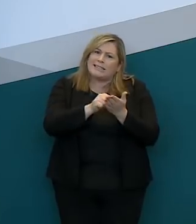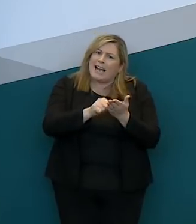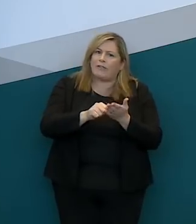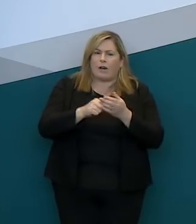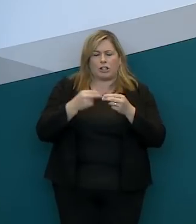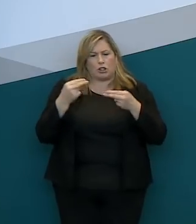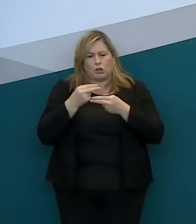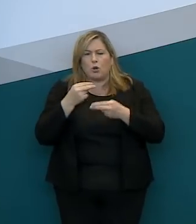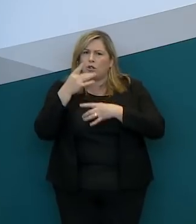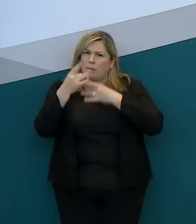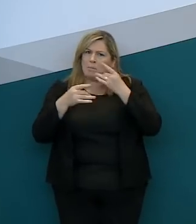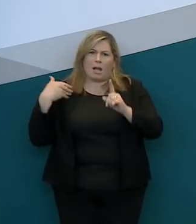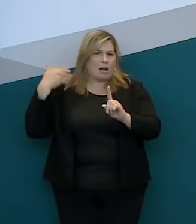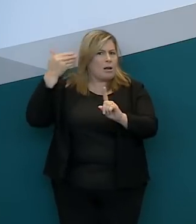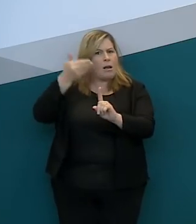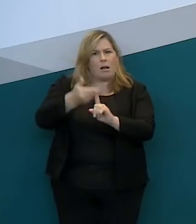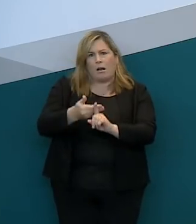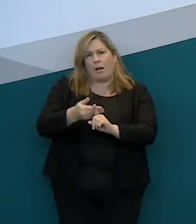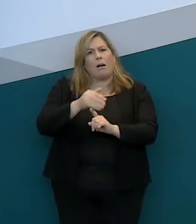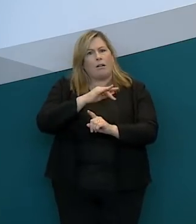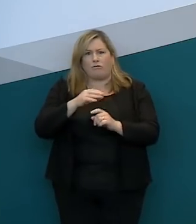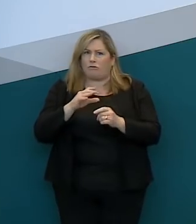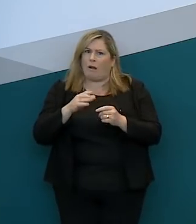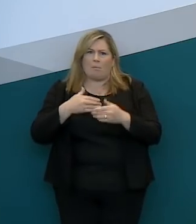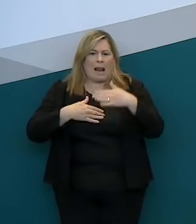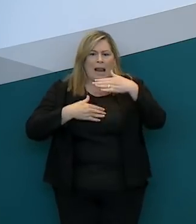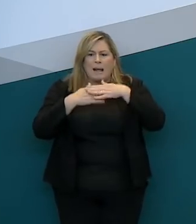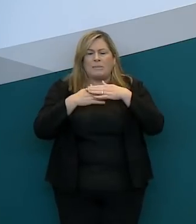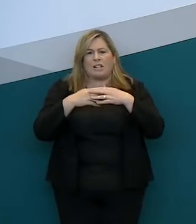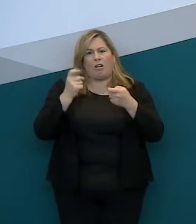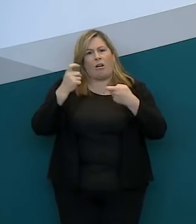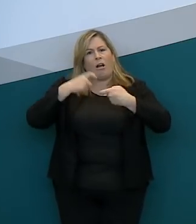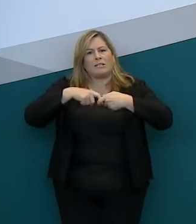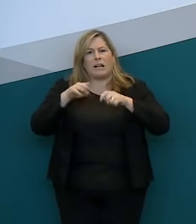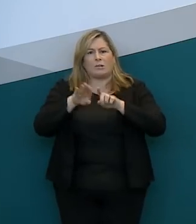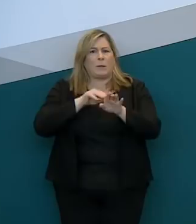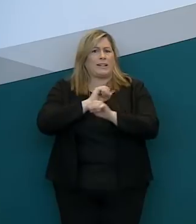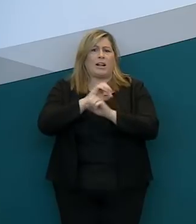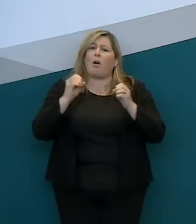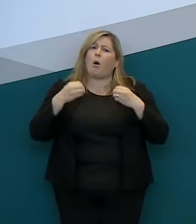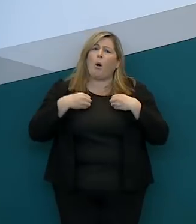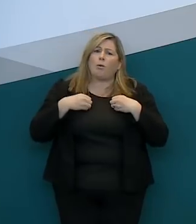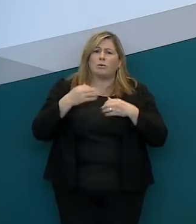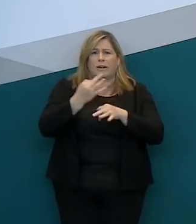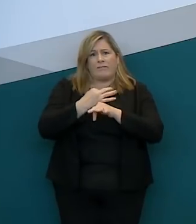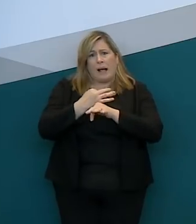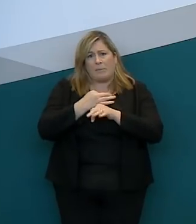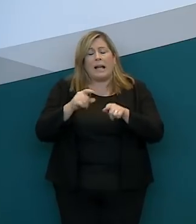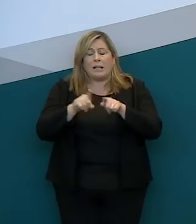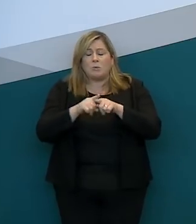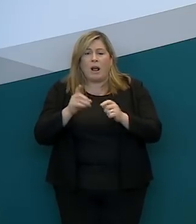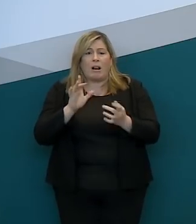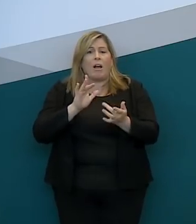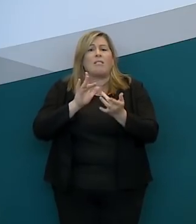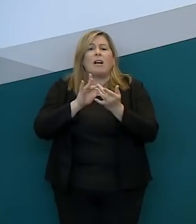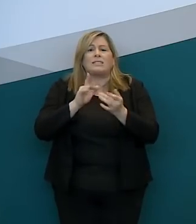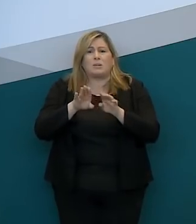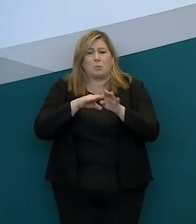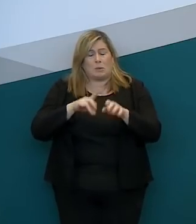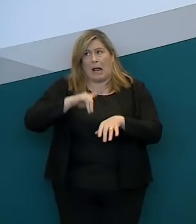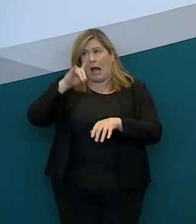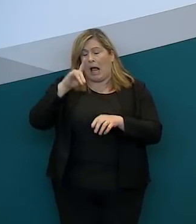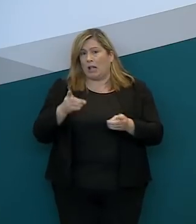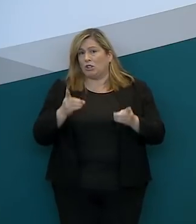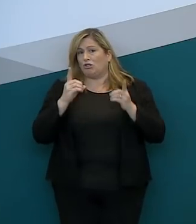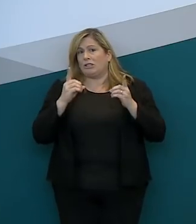COVID-19, from limiting contact with their families to protect high-risk and vulnerable people, and also in initiatives